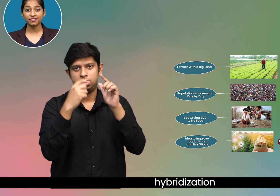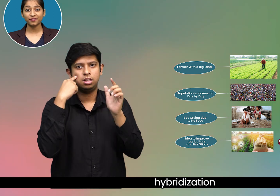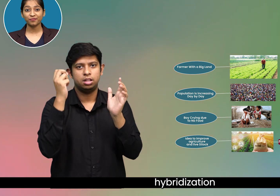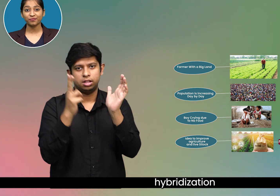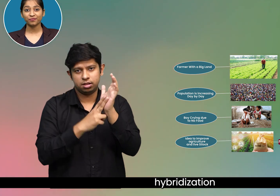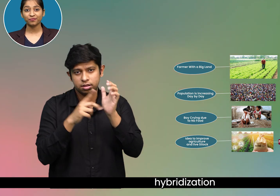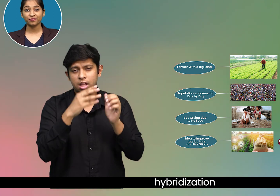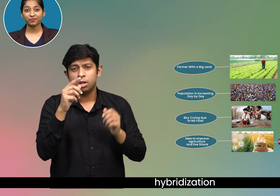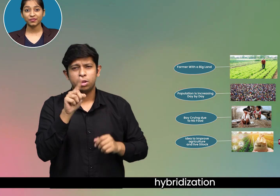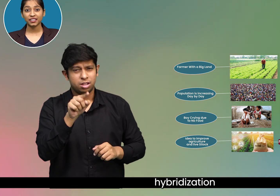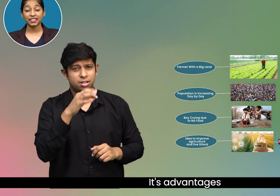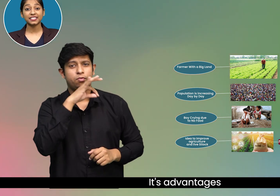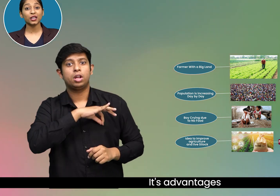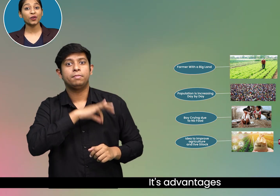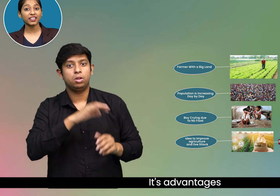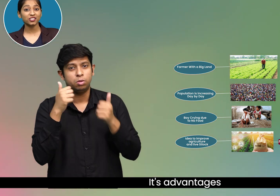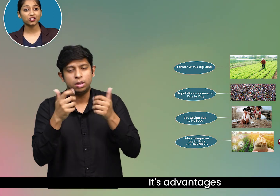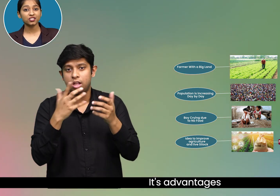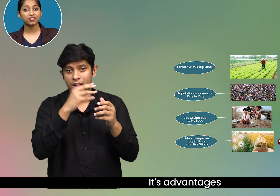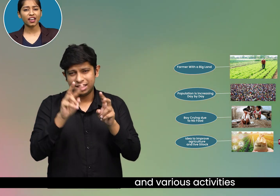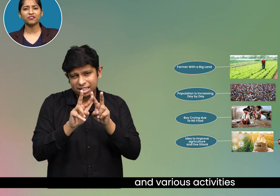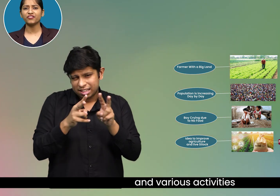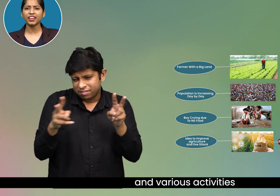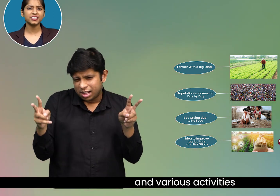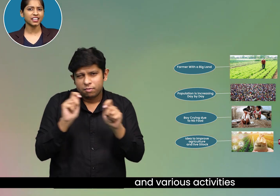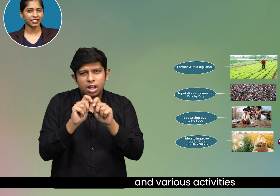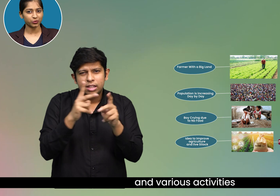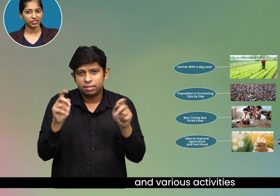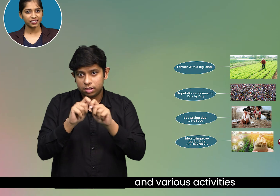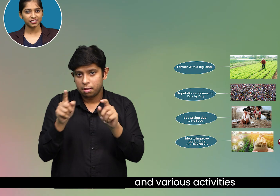hybridization, its advantages, and